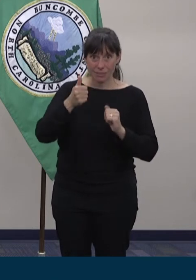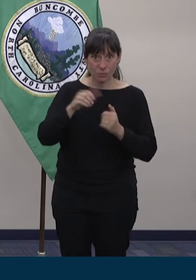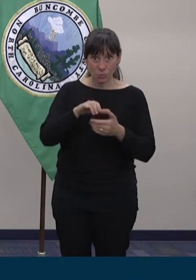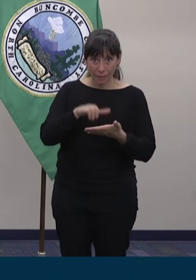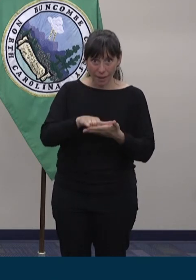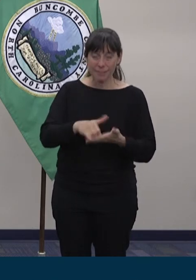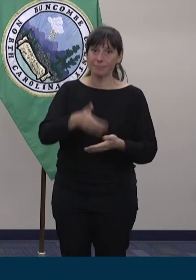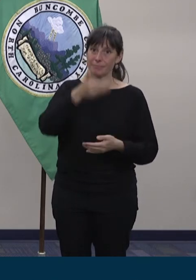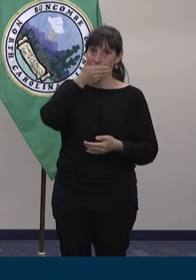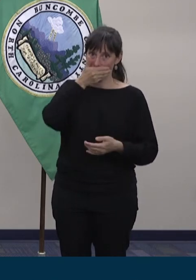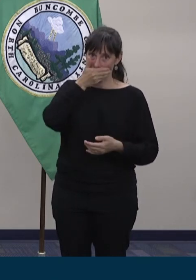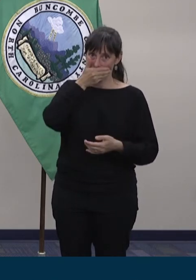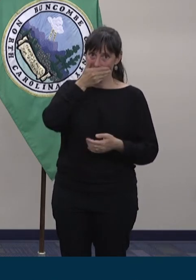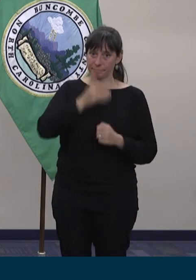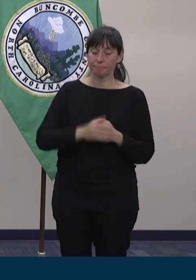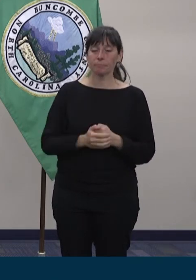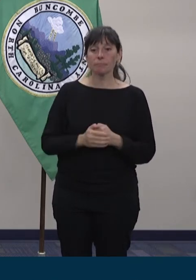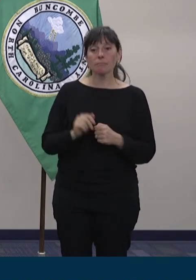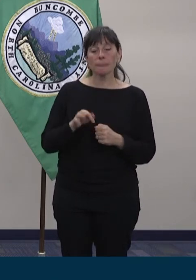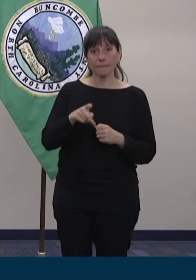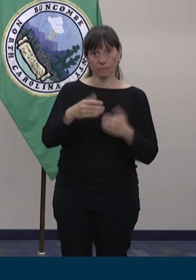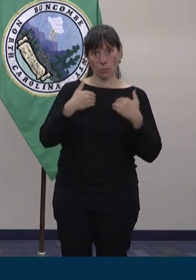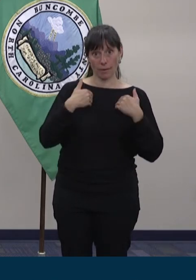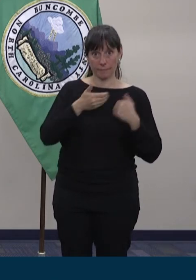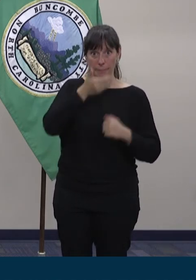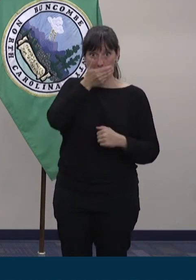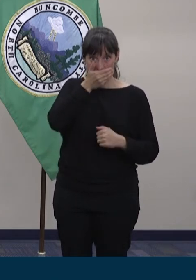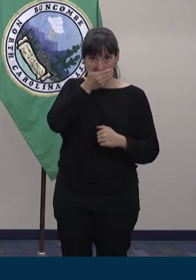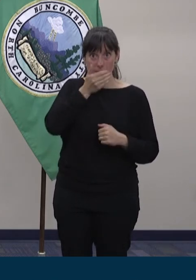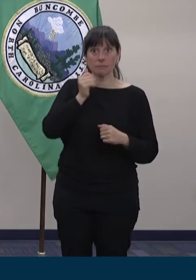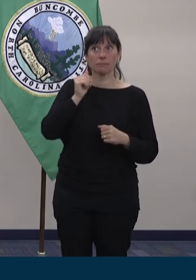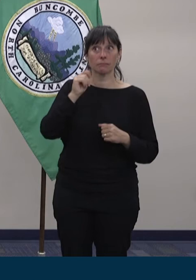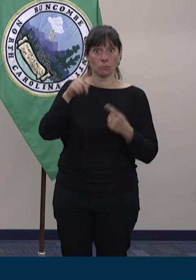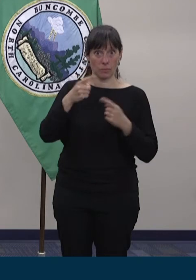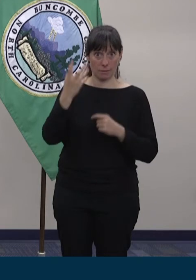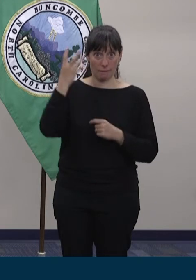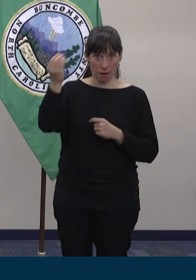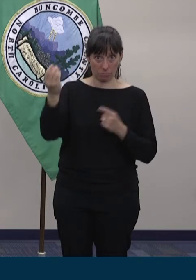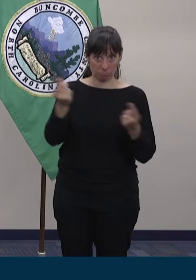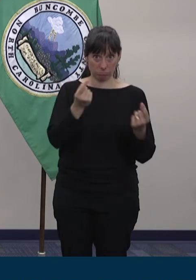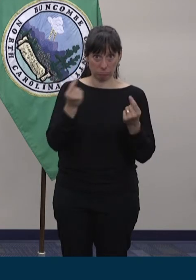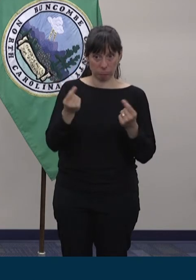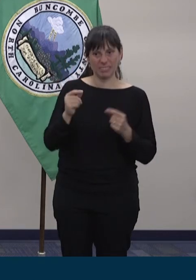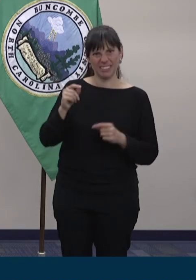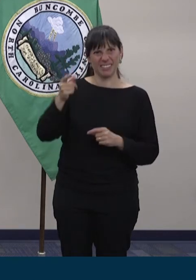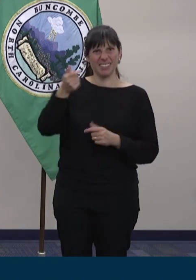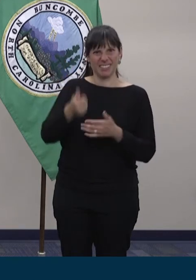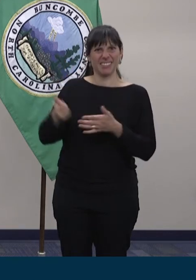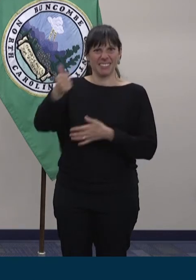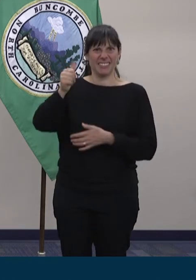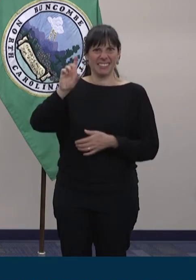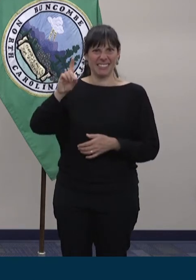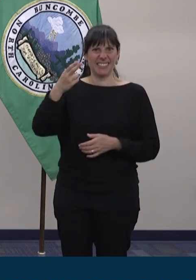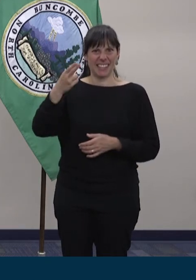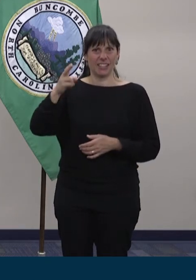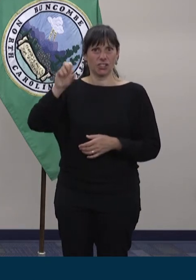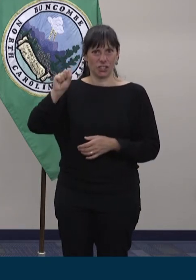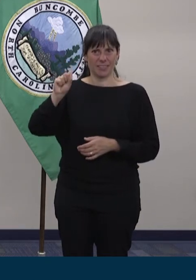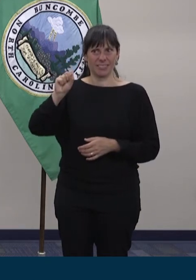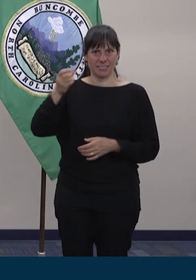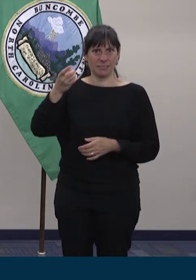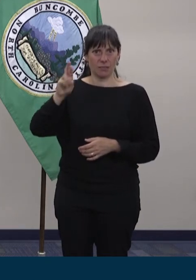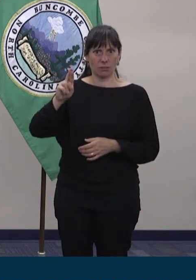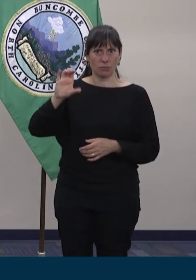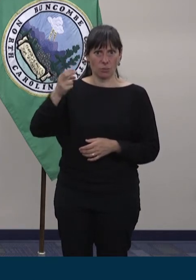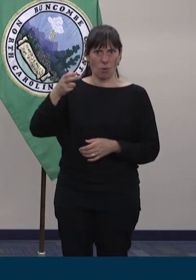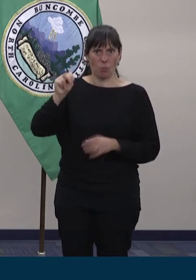Wearing a mask or a face covering, as Secretary Cohen said the other day, is a simple but powerful